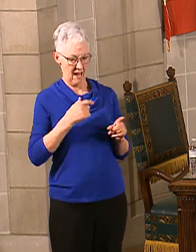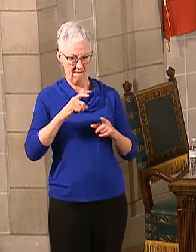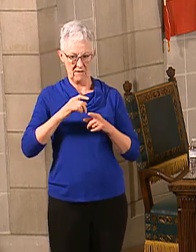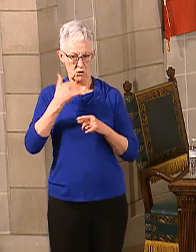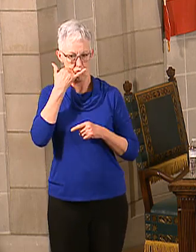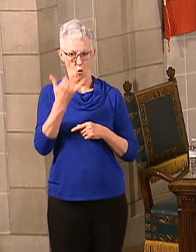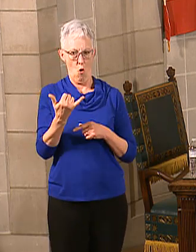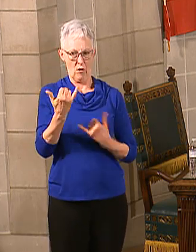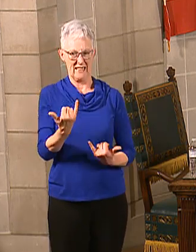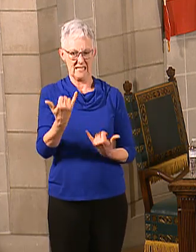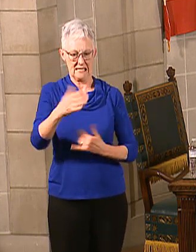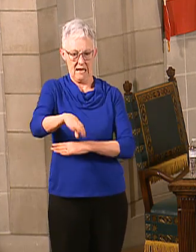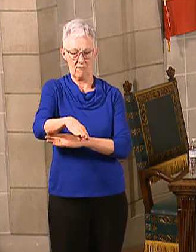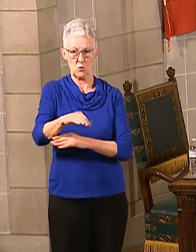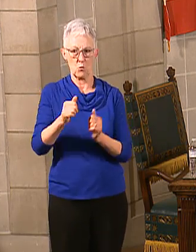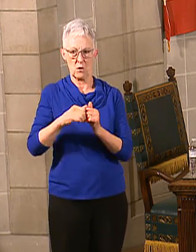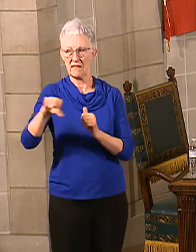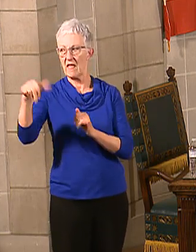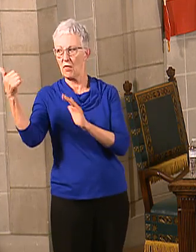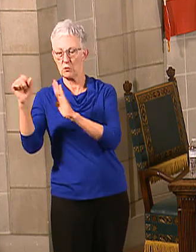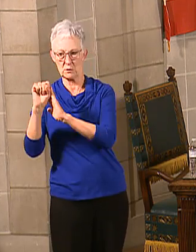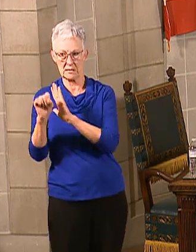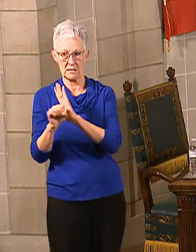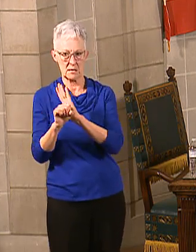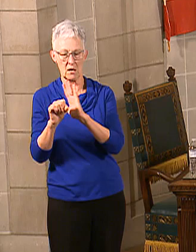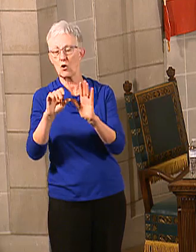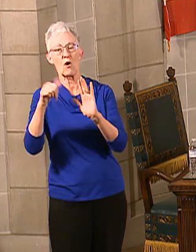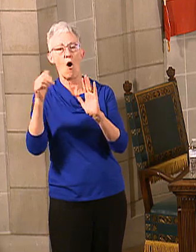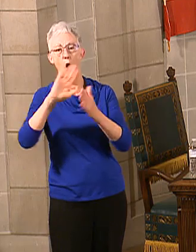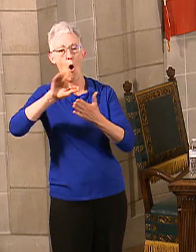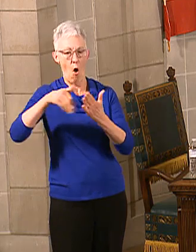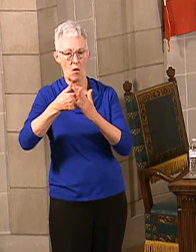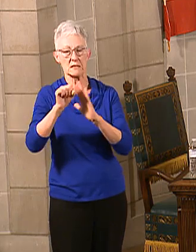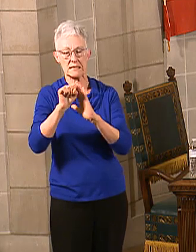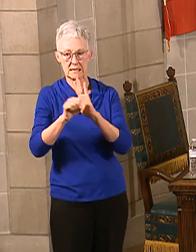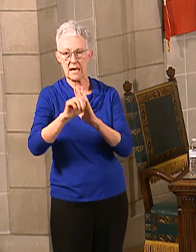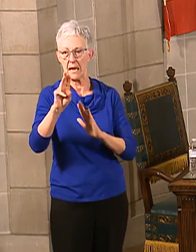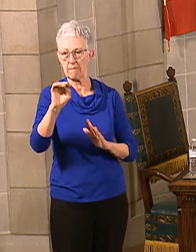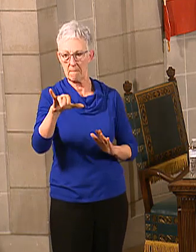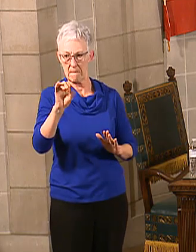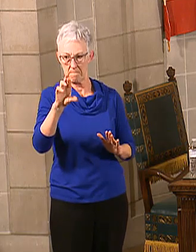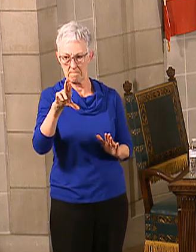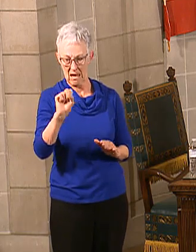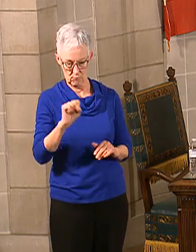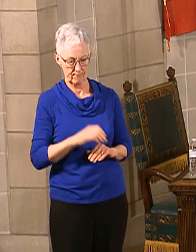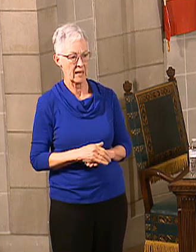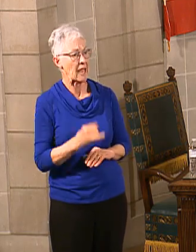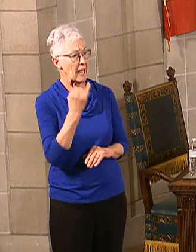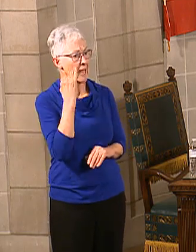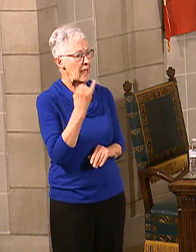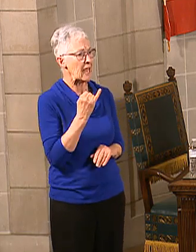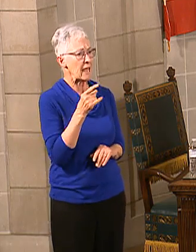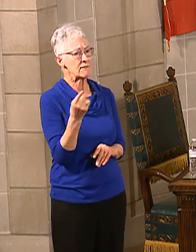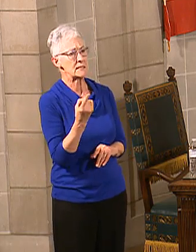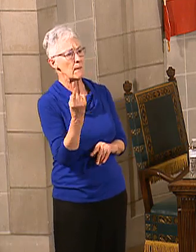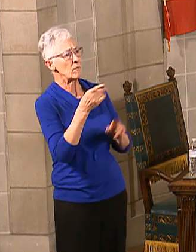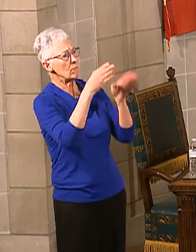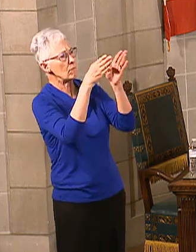directly. But if you do see something like that, you can reach out to your local mayor. maybe have the mayor call